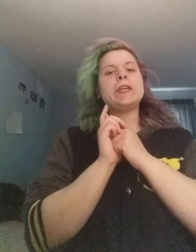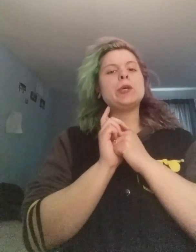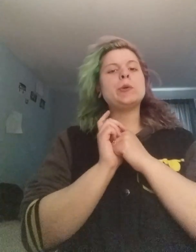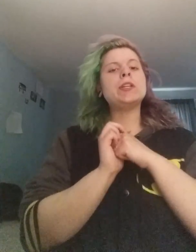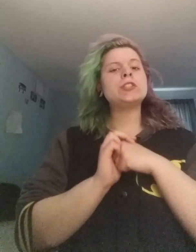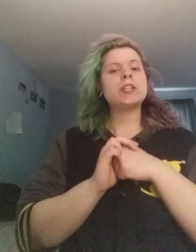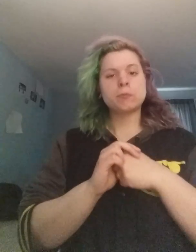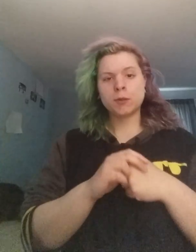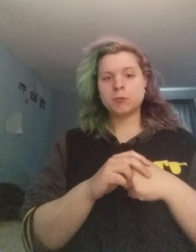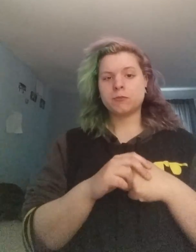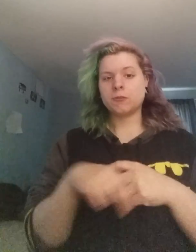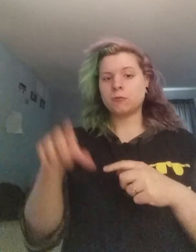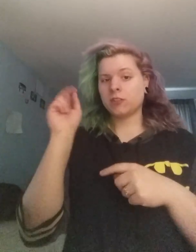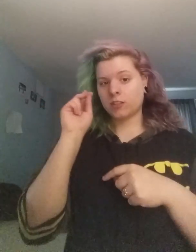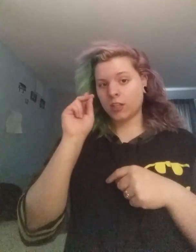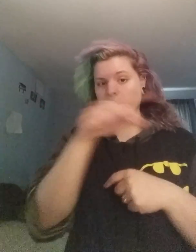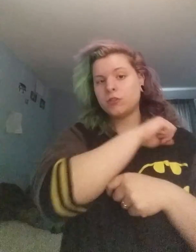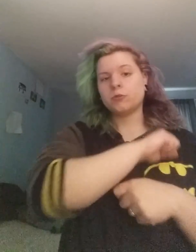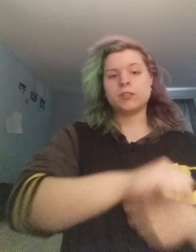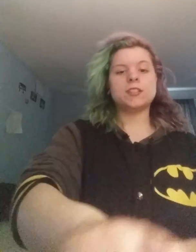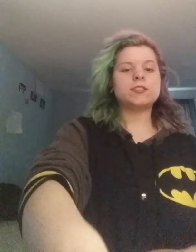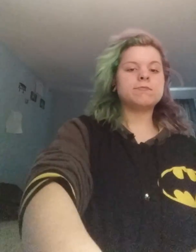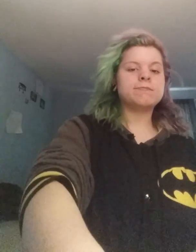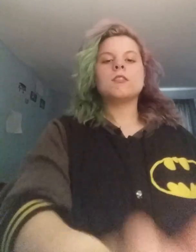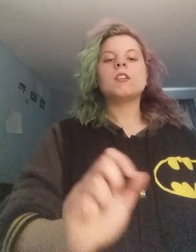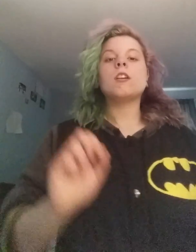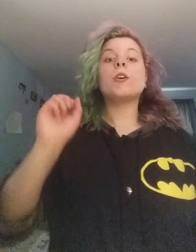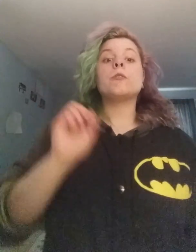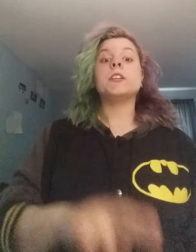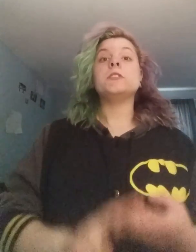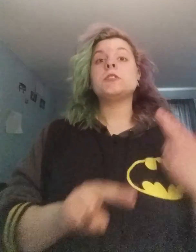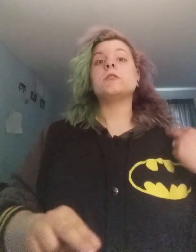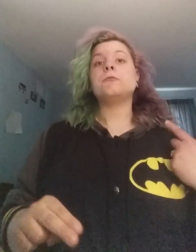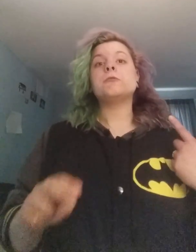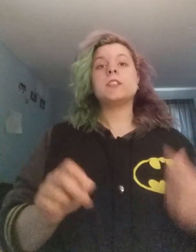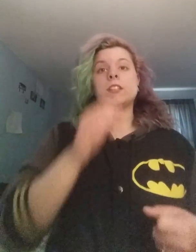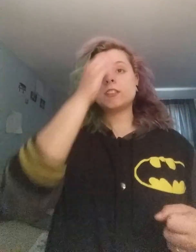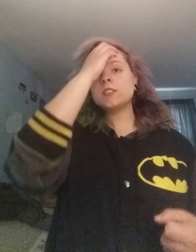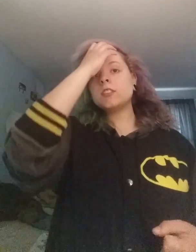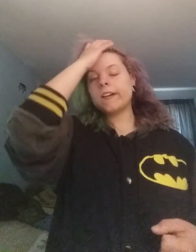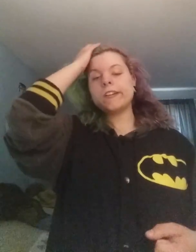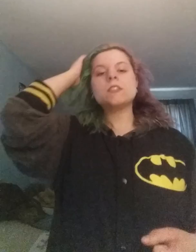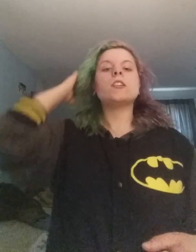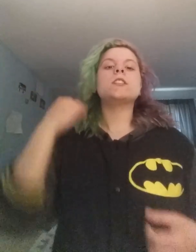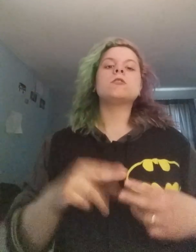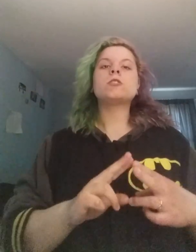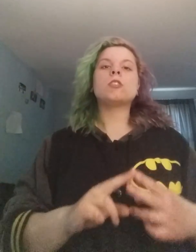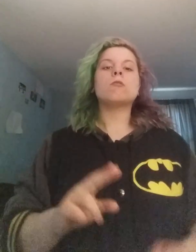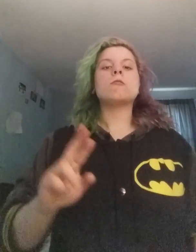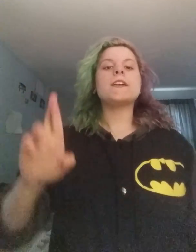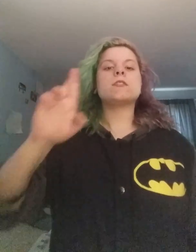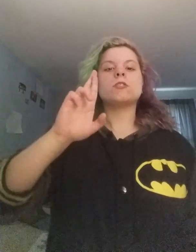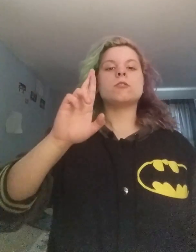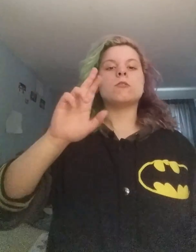to go and check my book real quick to show you guys all right so for the next sign it's rat so